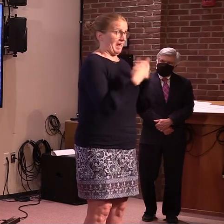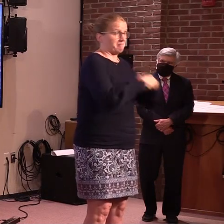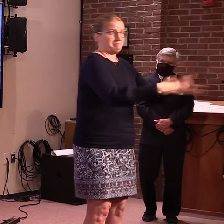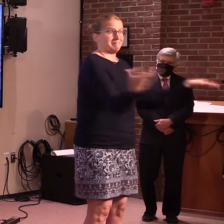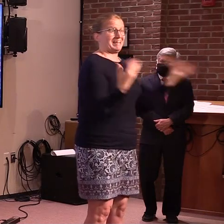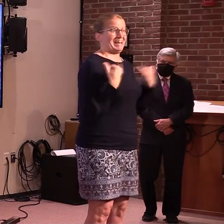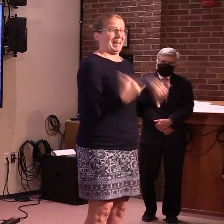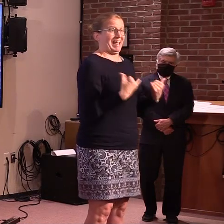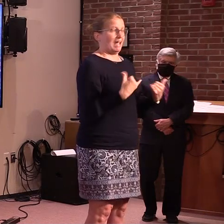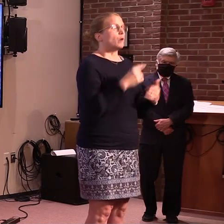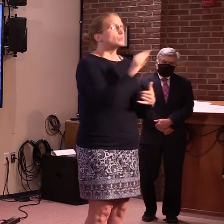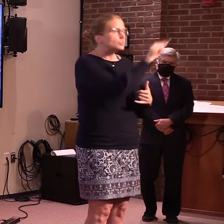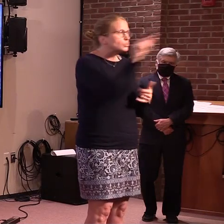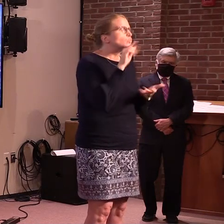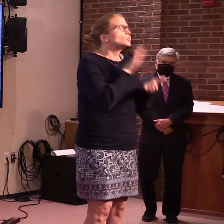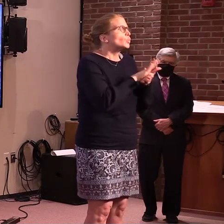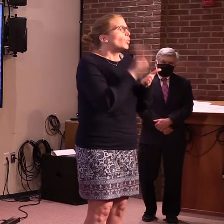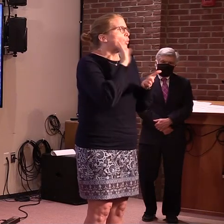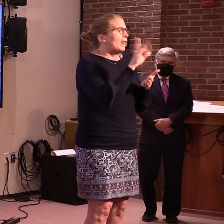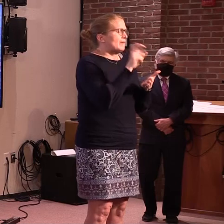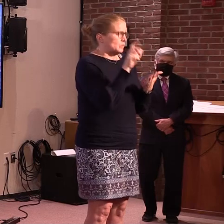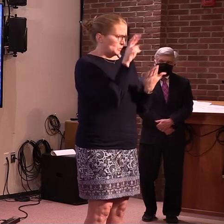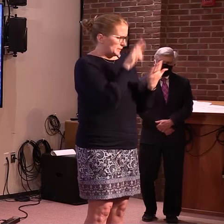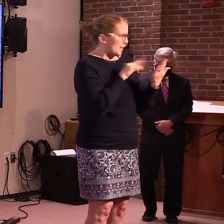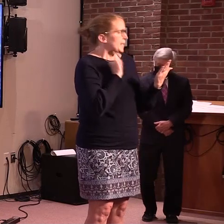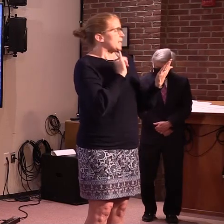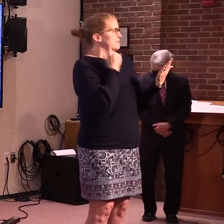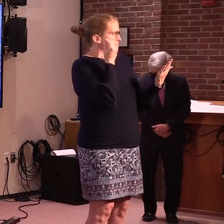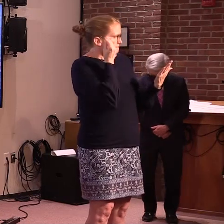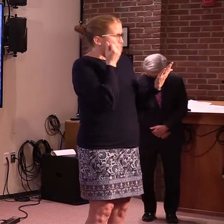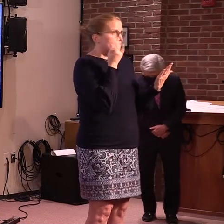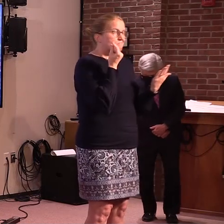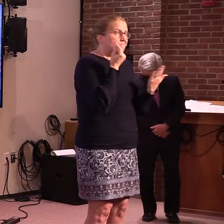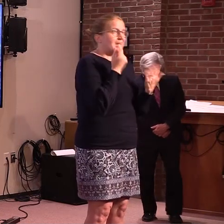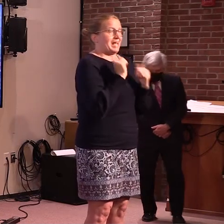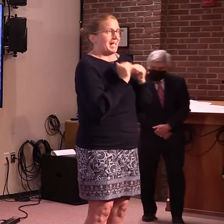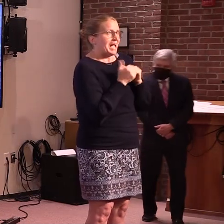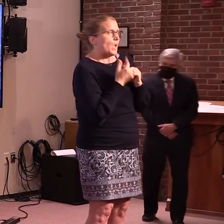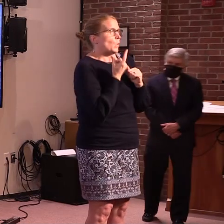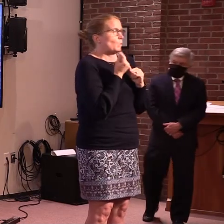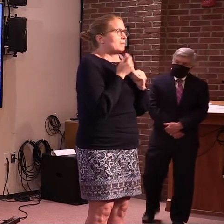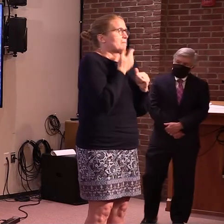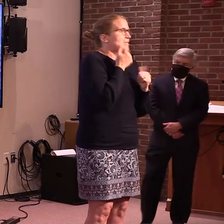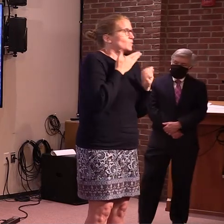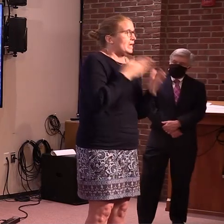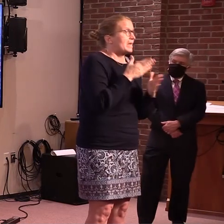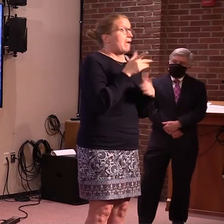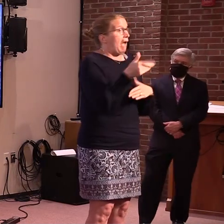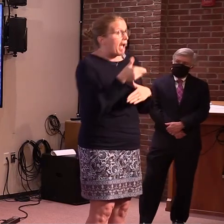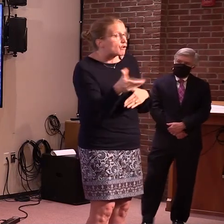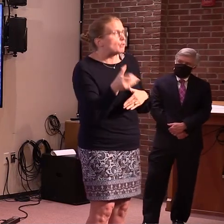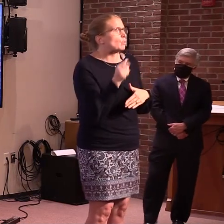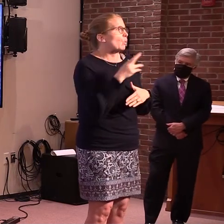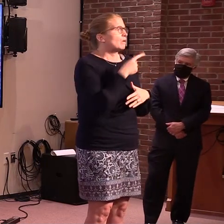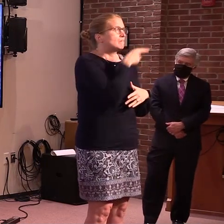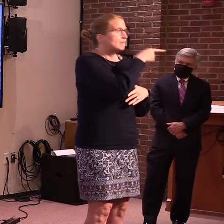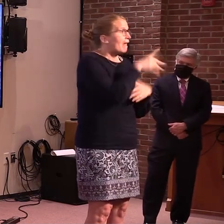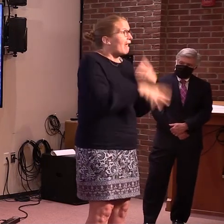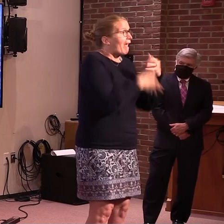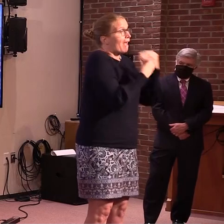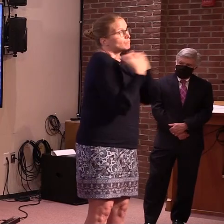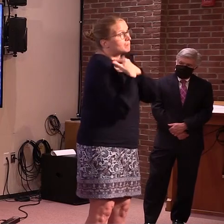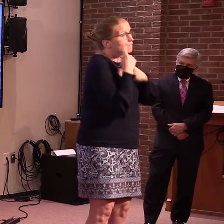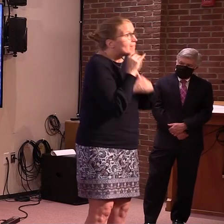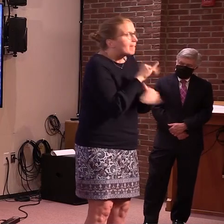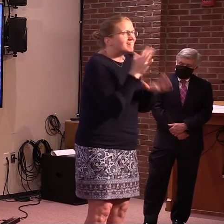will be one of the considerations. Districts will have to make some staffing decisions on how to implement this guidance, which is one of the reasons we wanted to get this out as soon